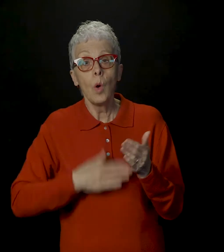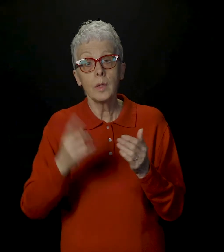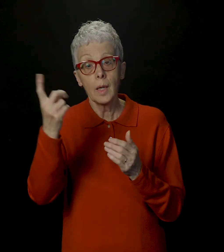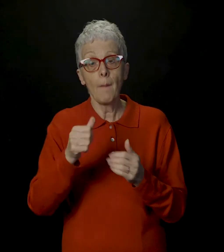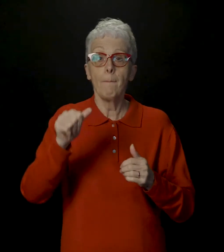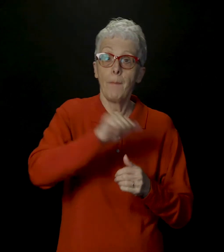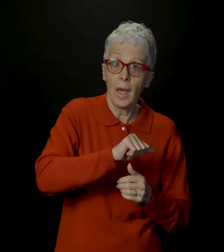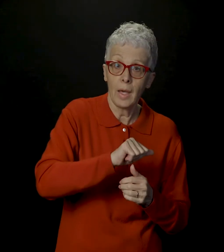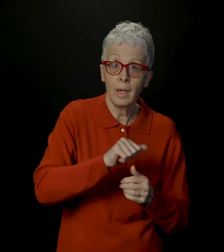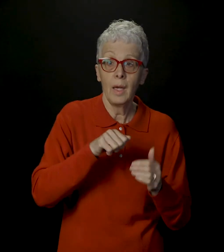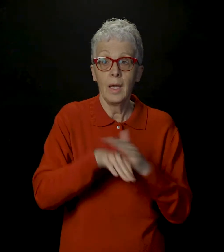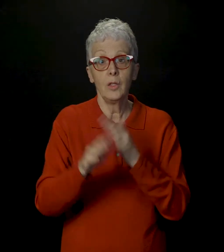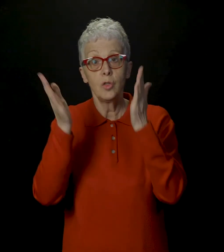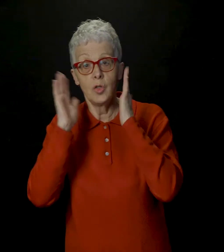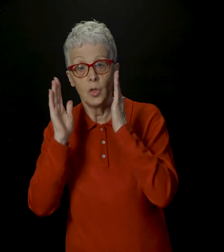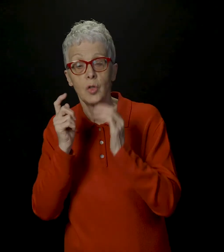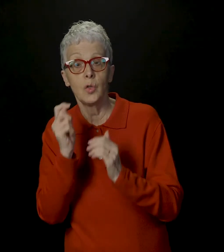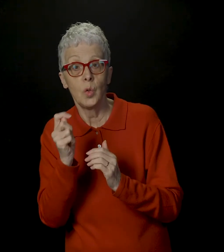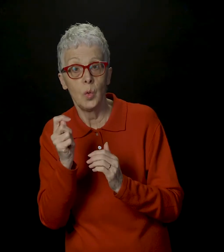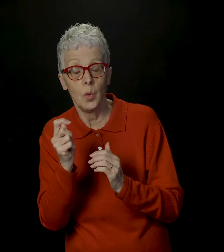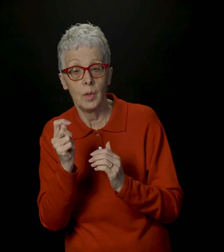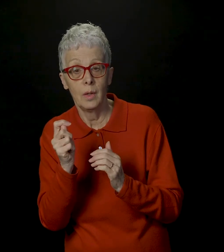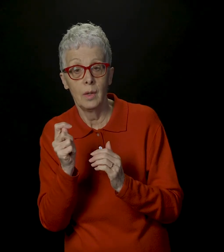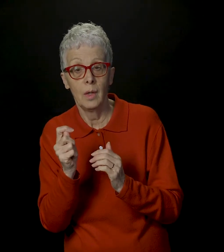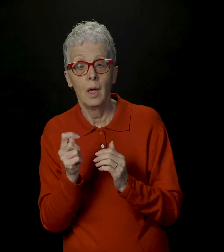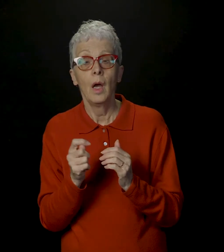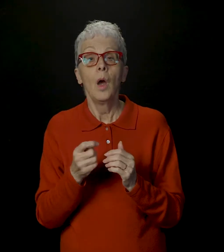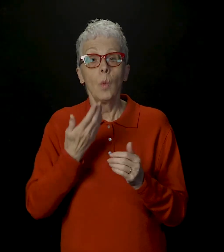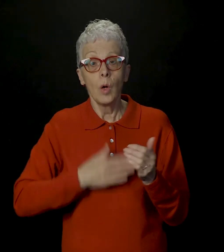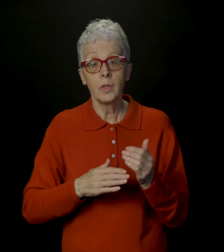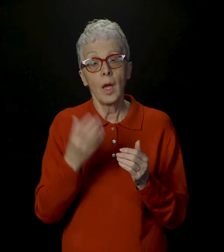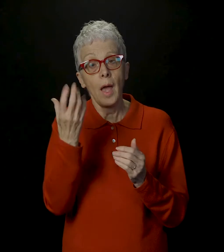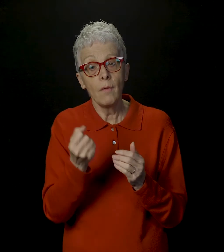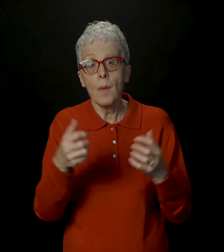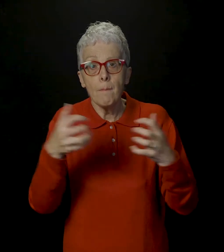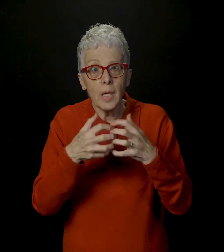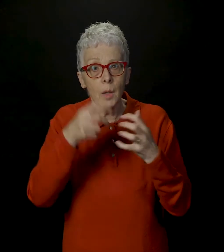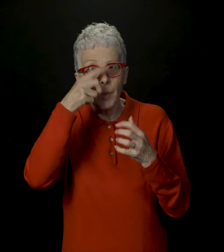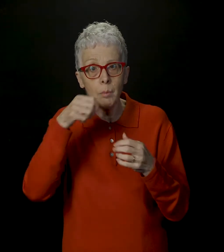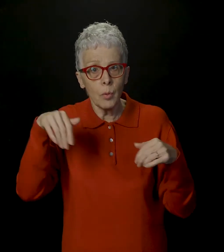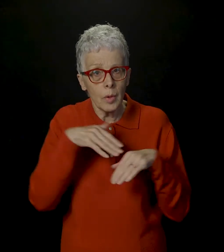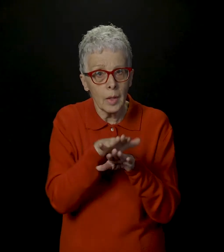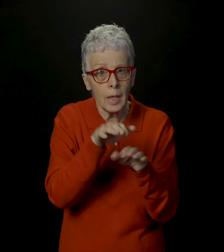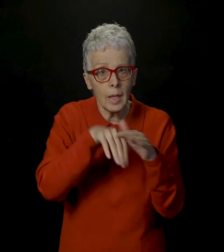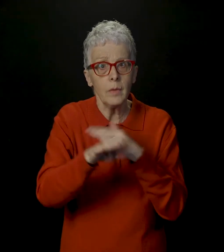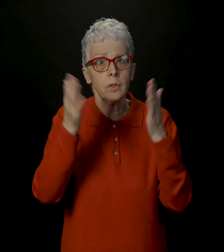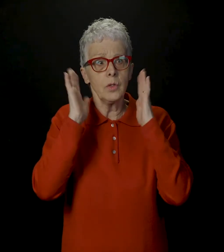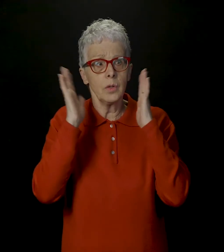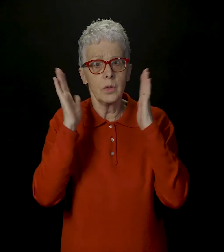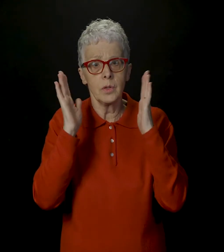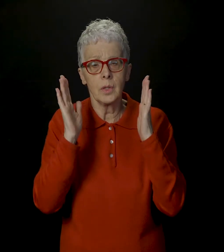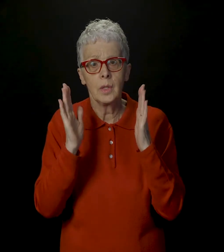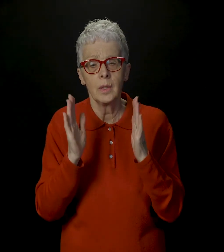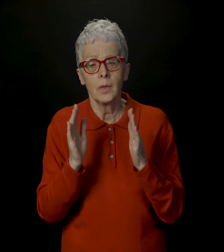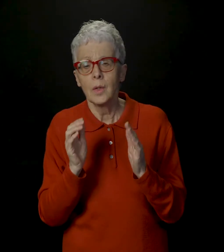services as soon as possible And we'll continue to do so With the heart to accommodate As many people as possible And